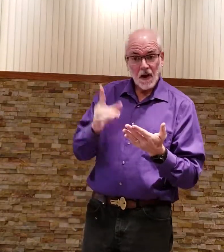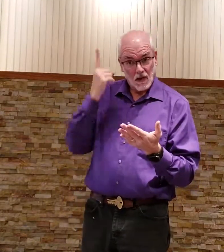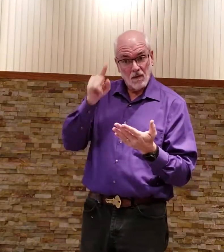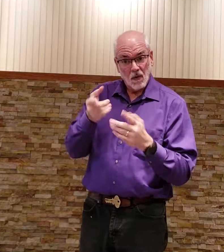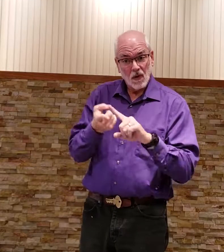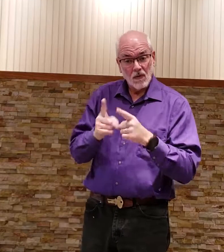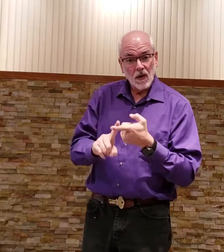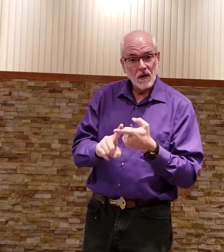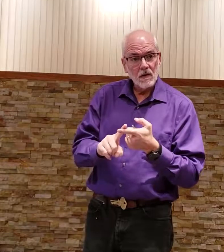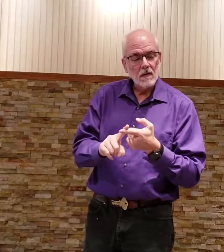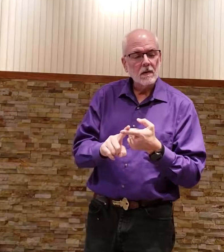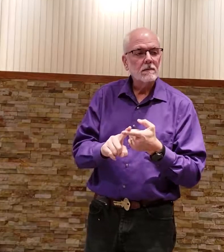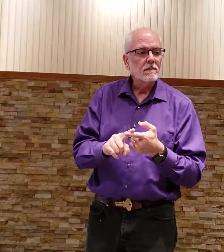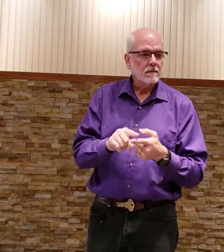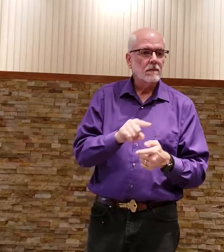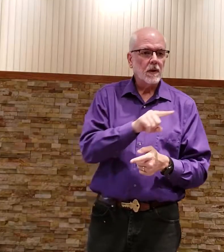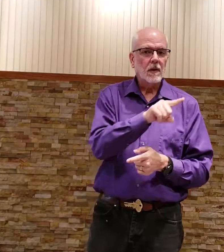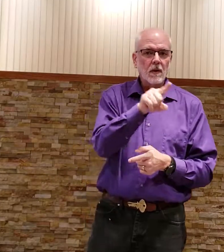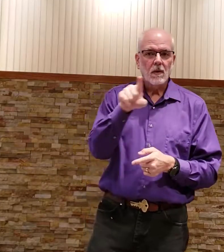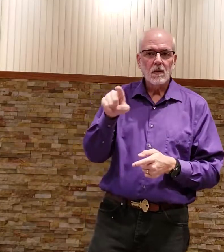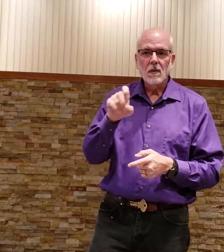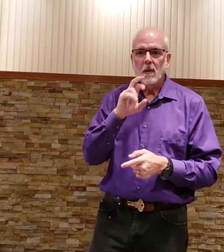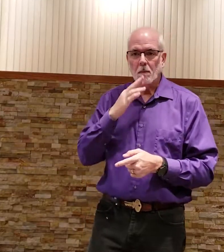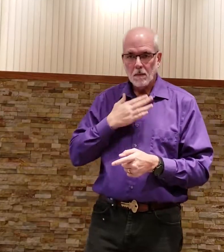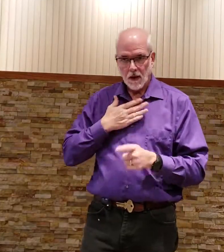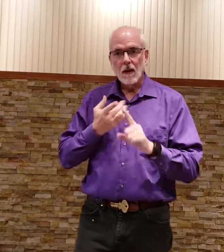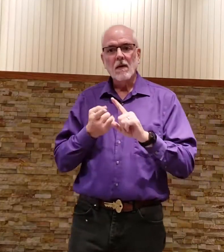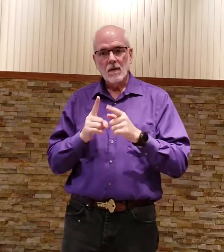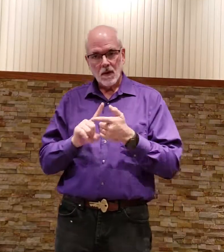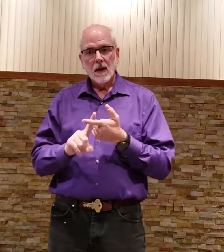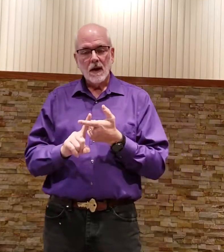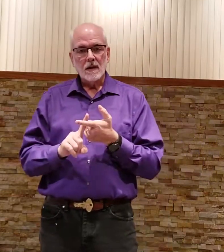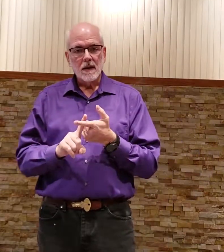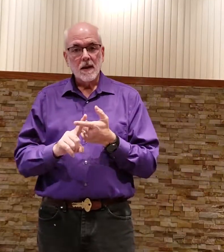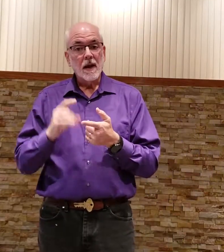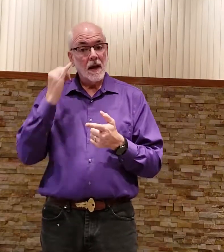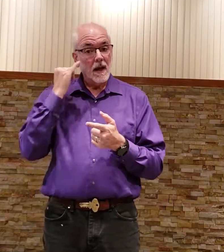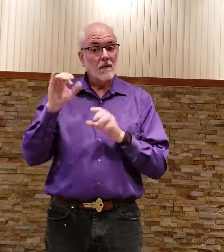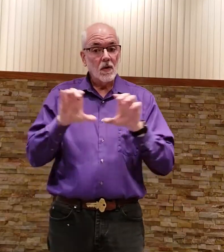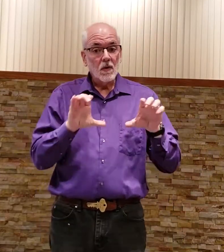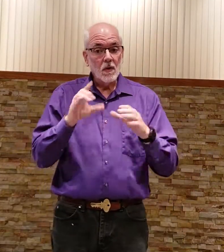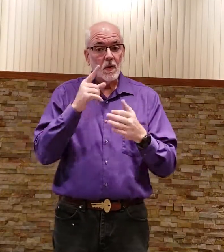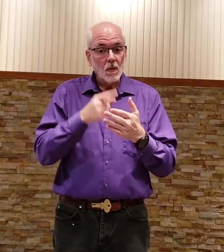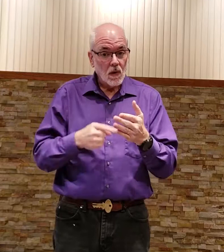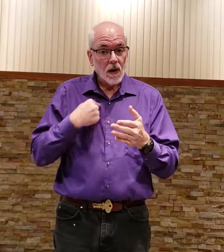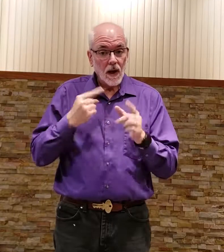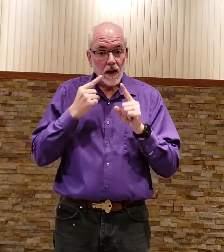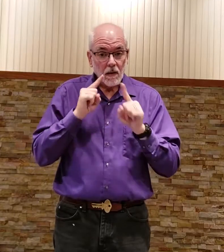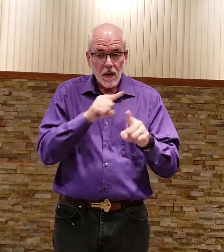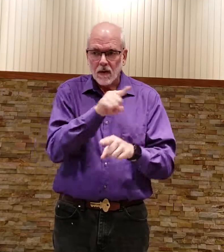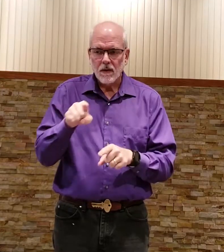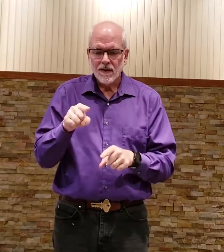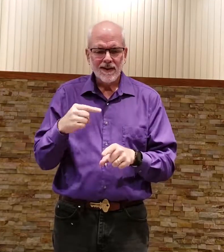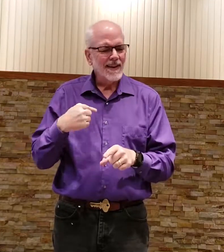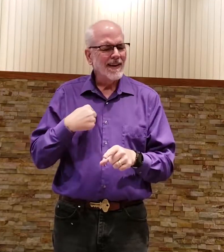You are my friends, if you do what I command you. I don't call you servants